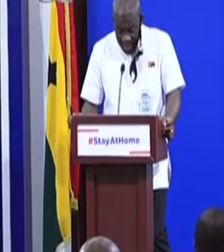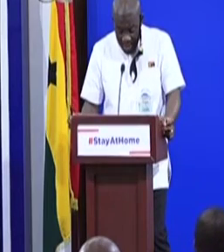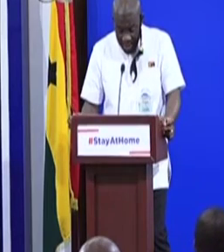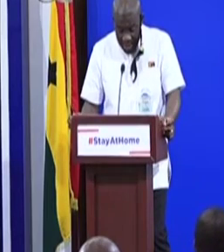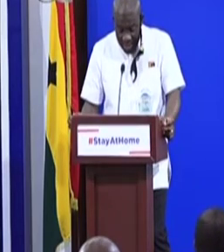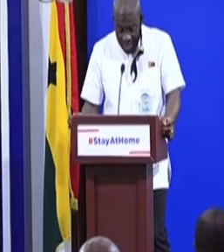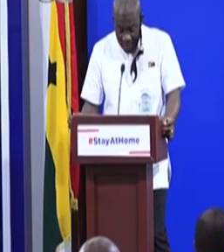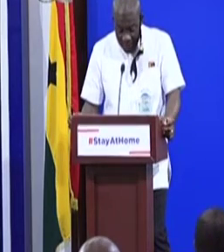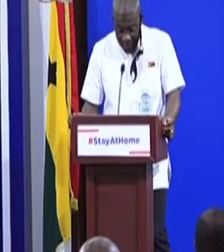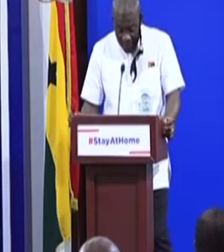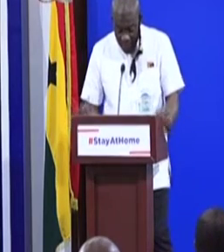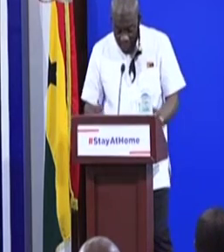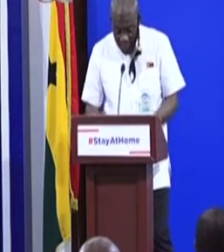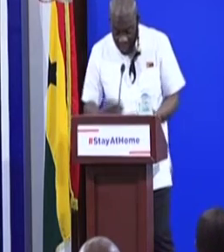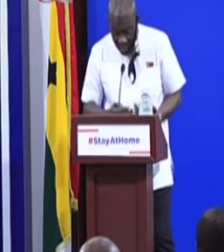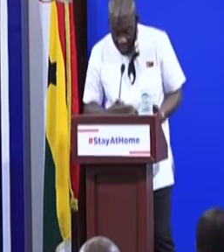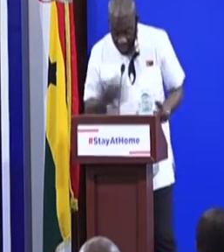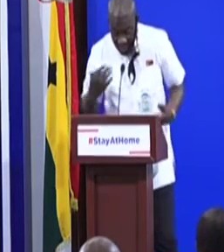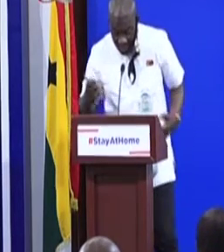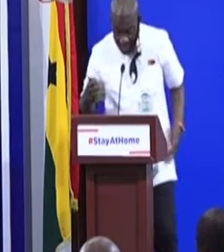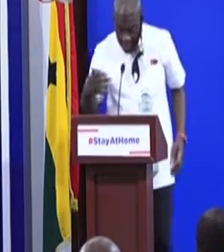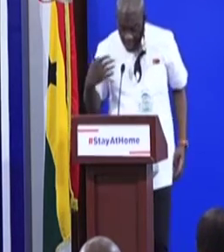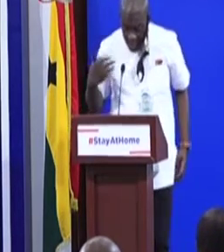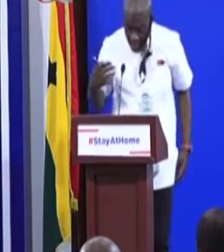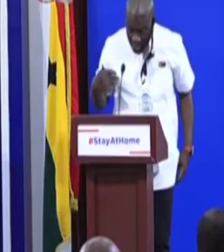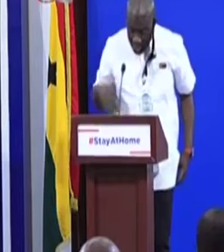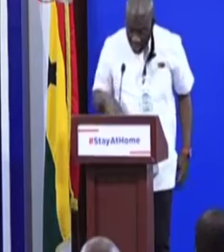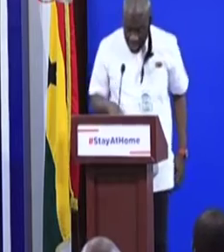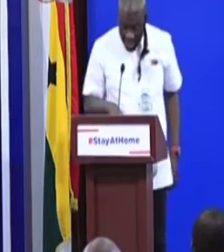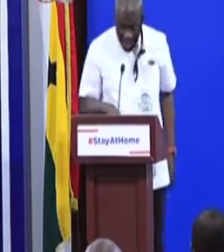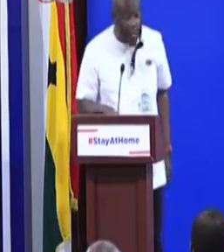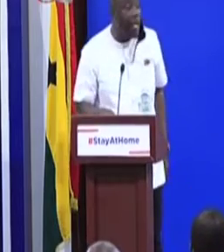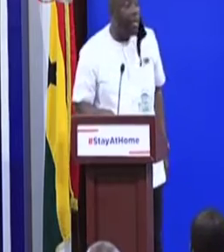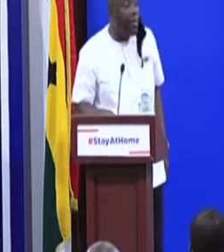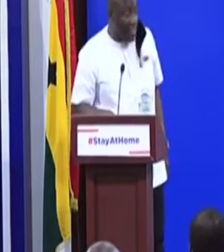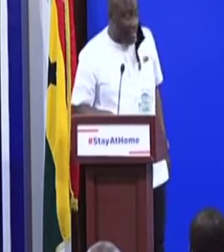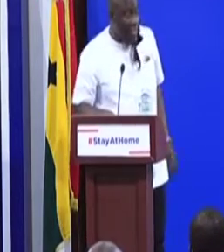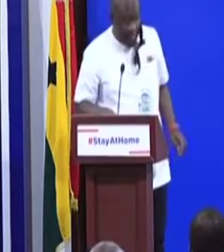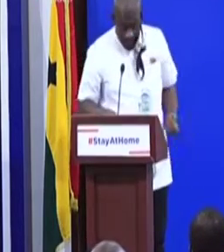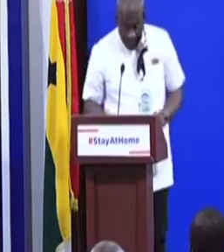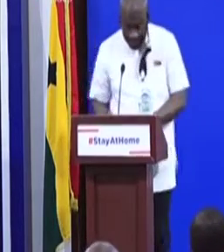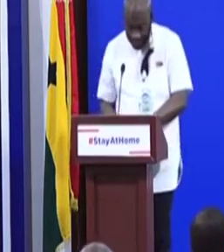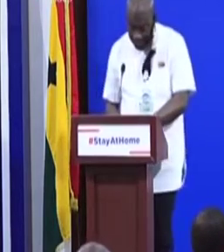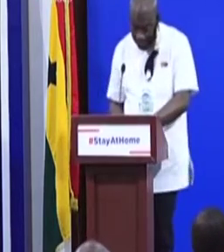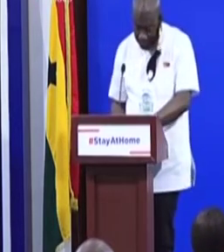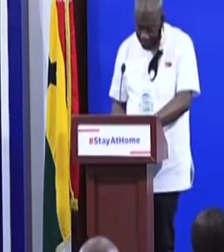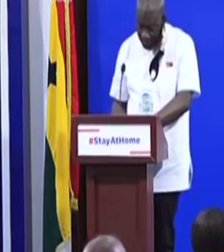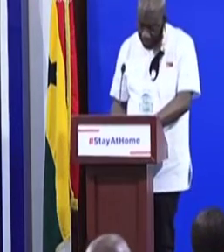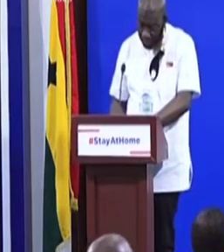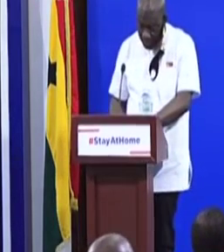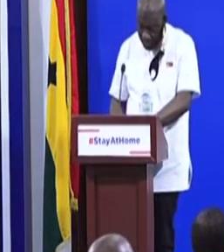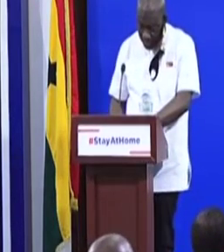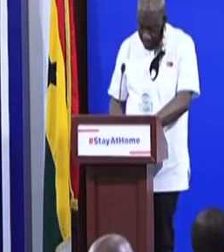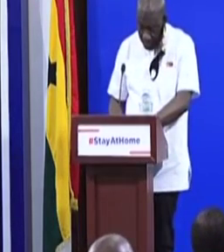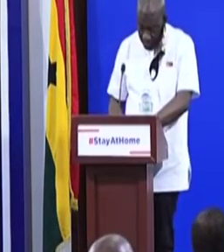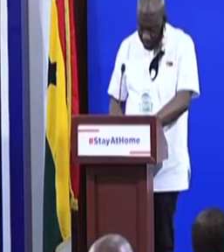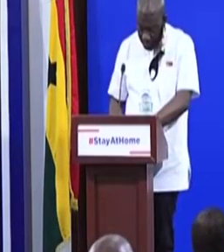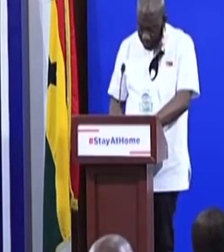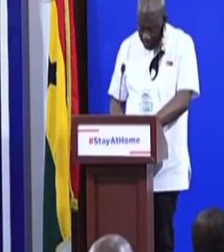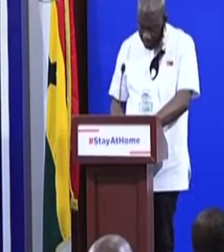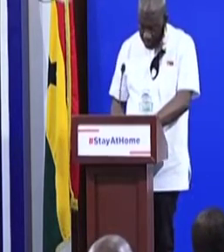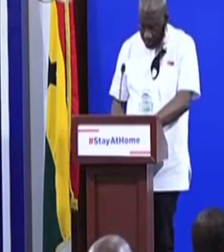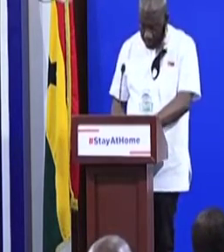COVID-19 patients at that time. Before, questions about vaccine, cure, and traditional medicine. Yes, sir. Joseph Akable, I work with